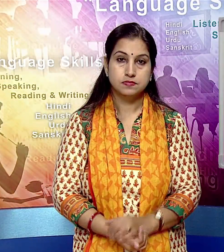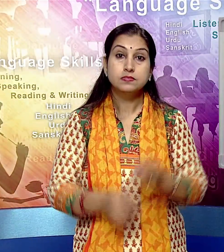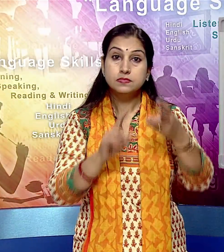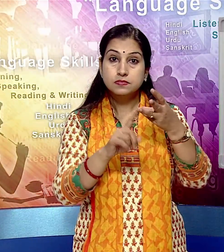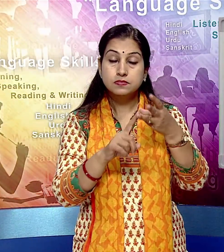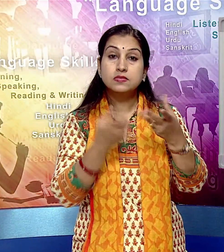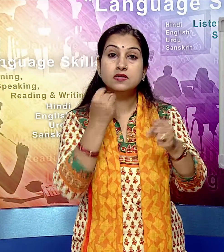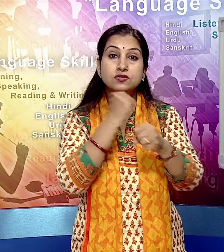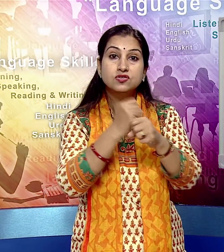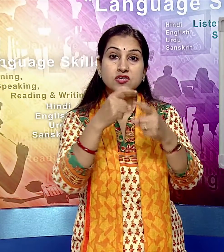Germination.